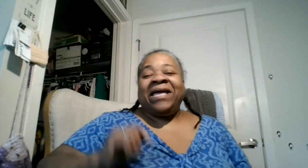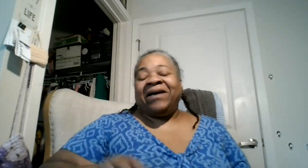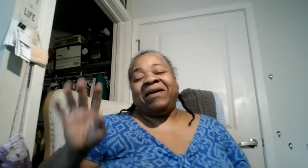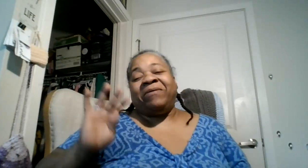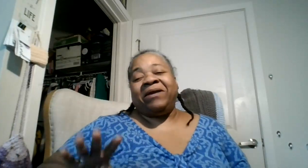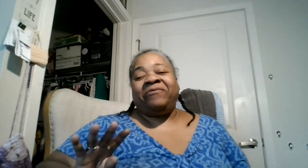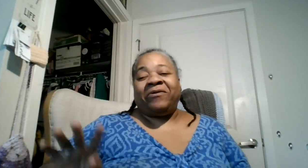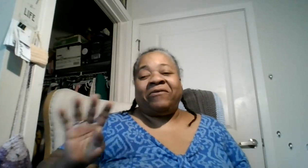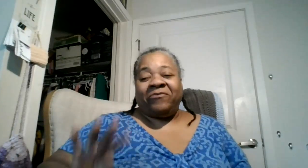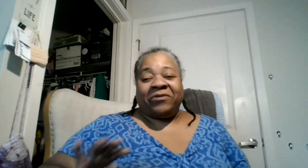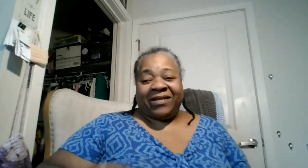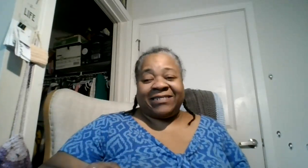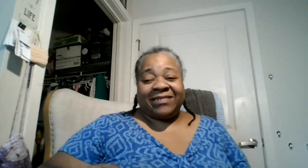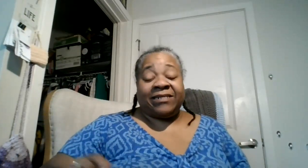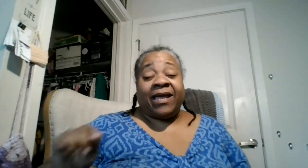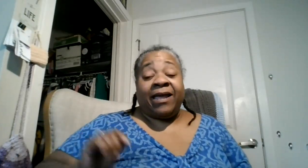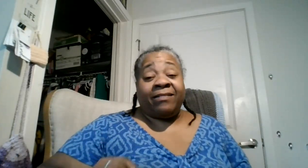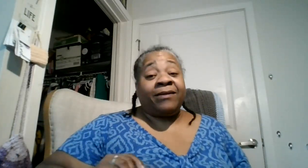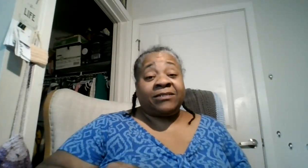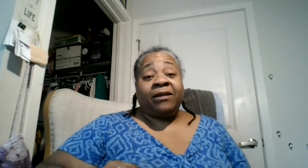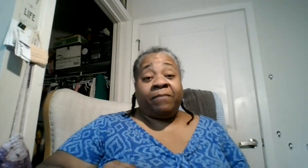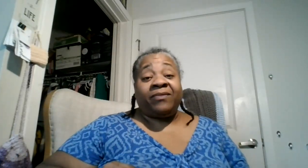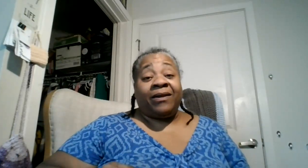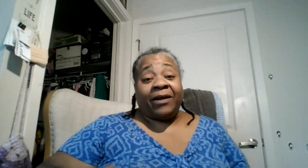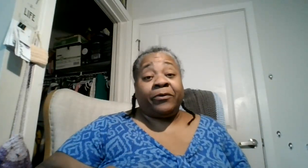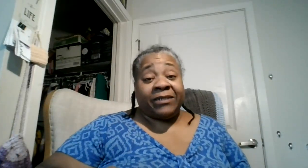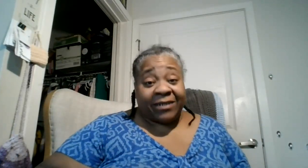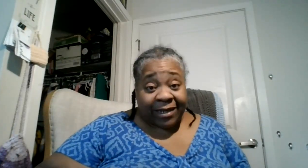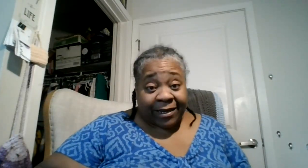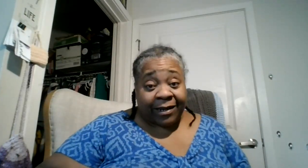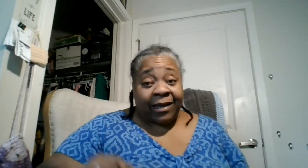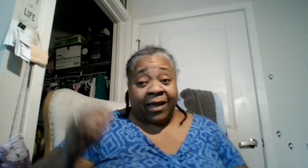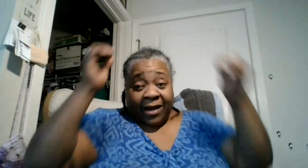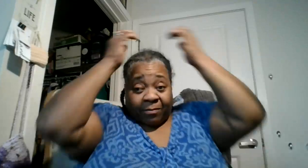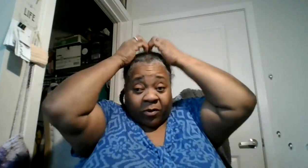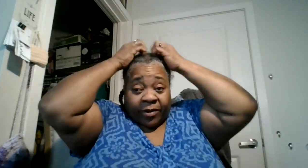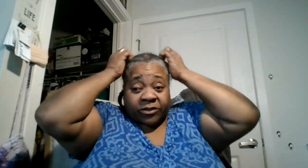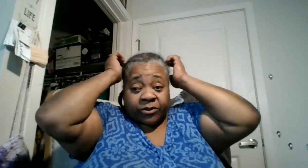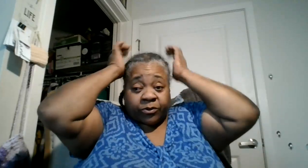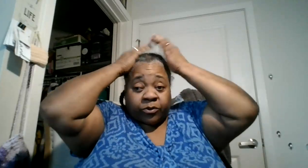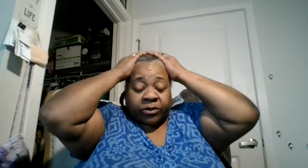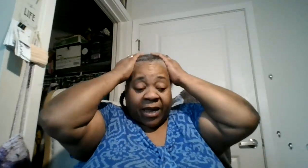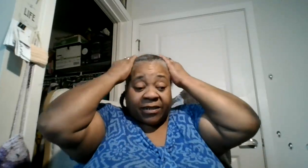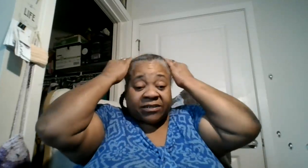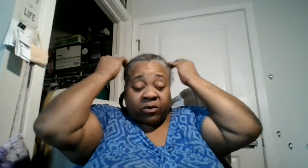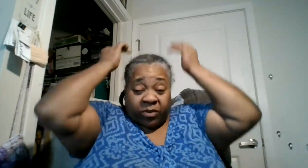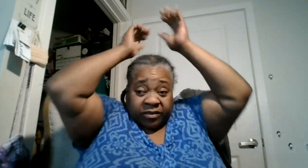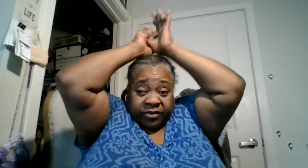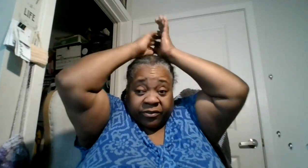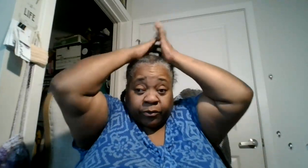Okay, we're here for our fourth lesson today, and that's going to be the letter D. And I'm going to kind of stick with the